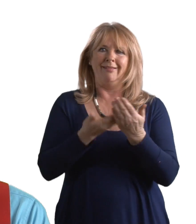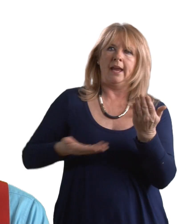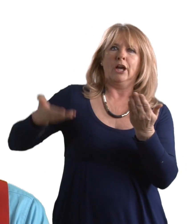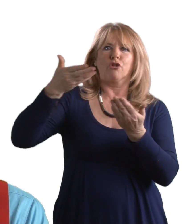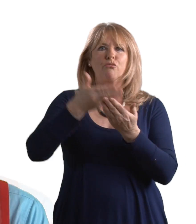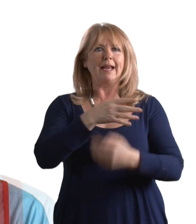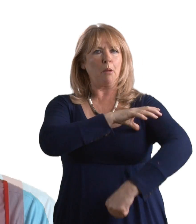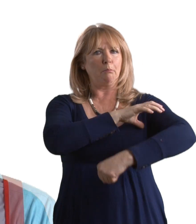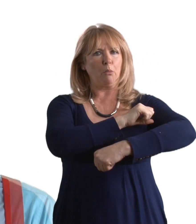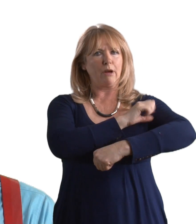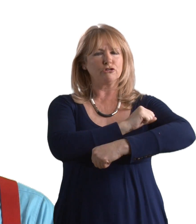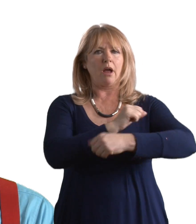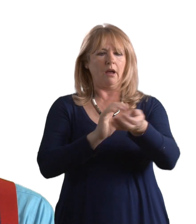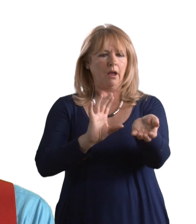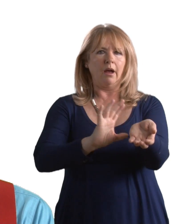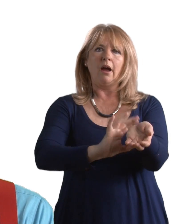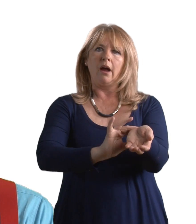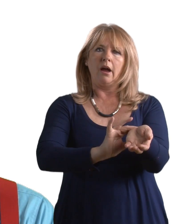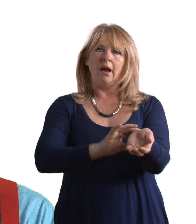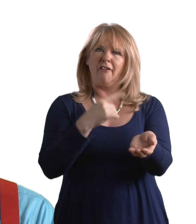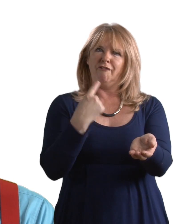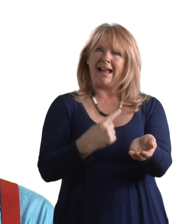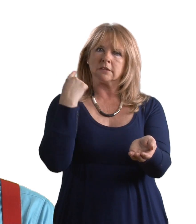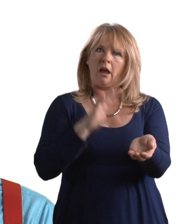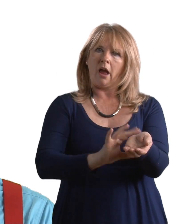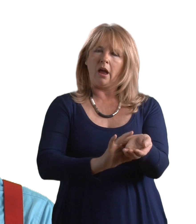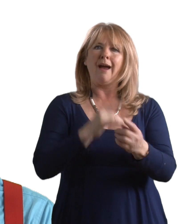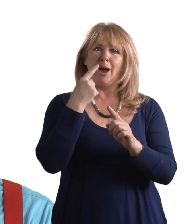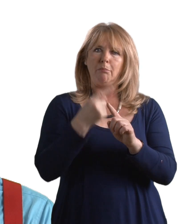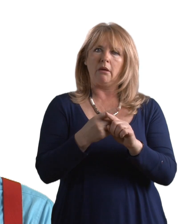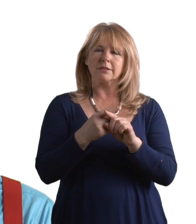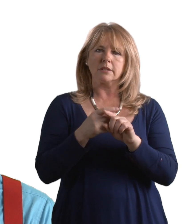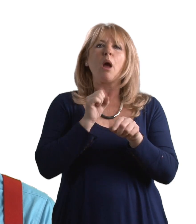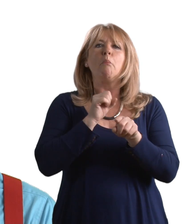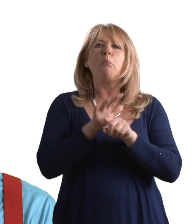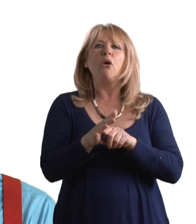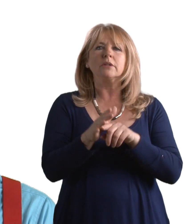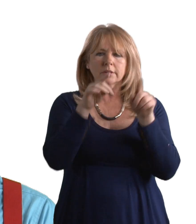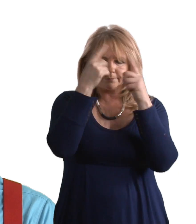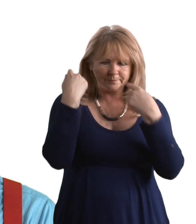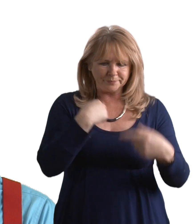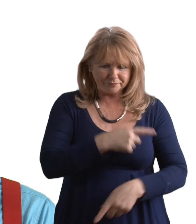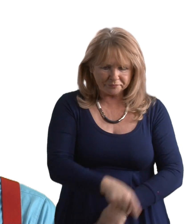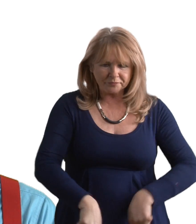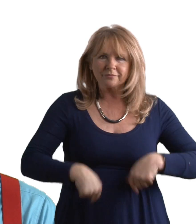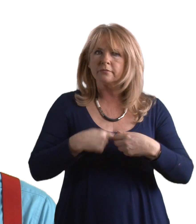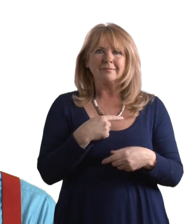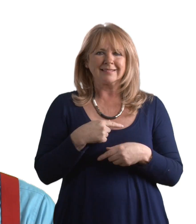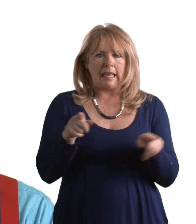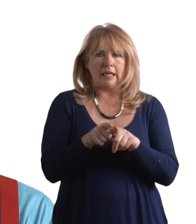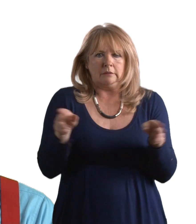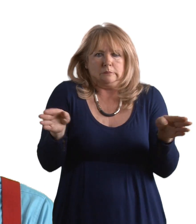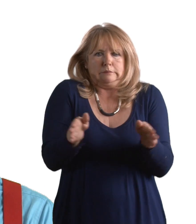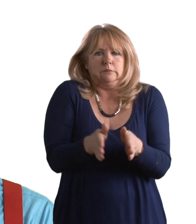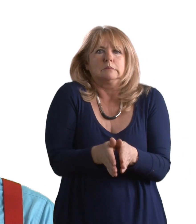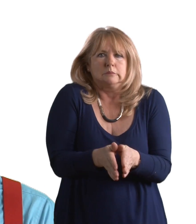heart attack. A pregnant smoker is at a higher risk of having a baby born prematurely and with a low birth weight. A